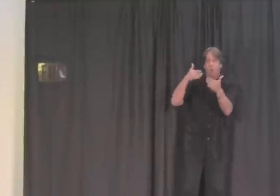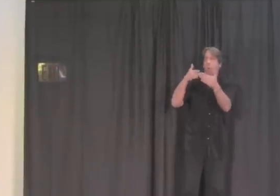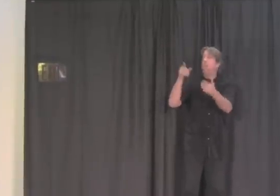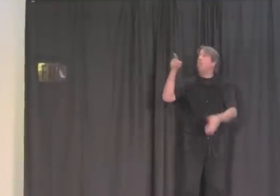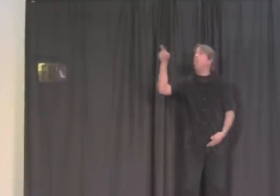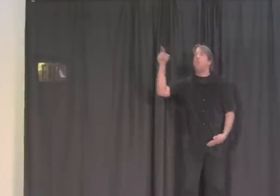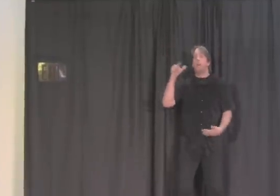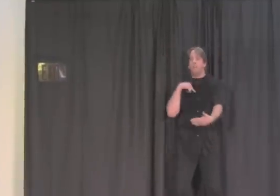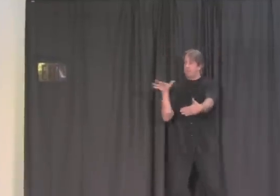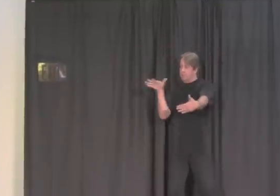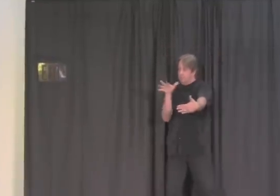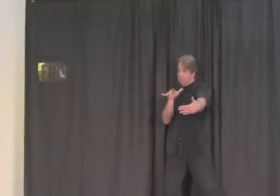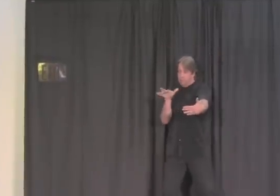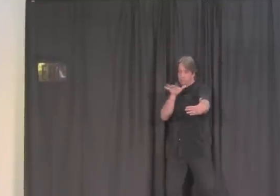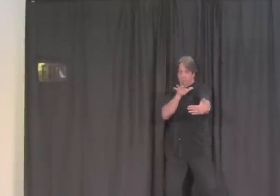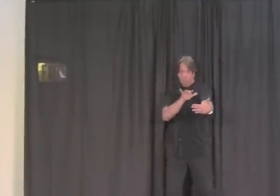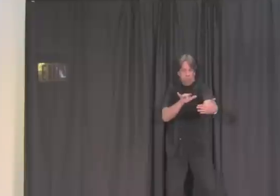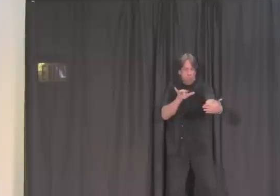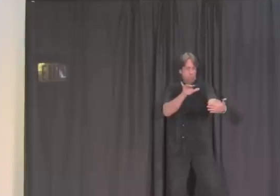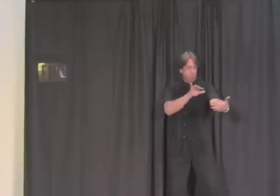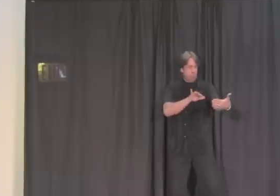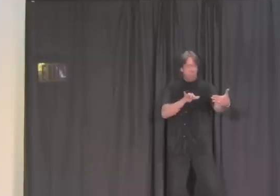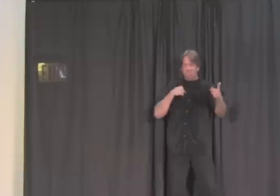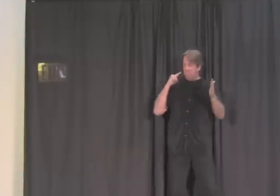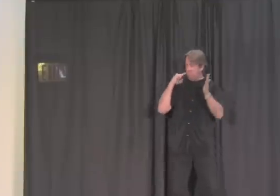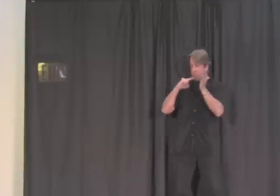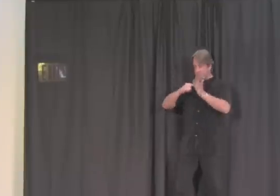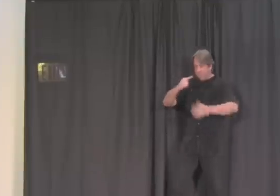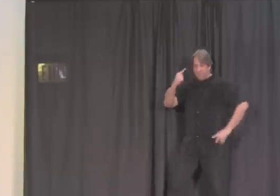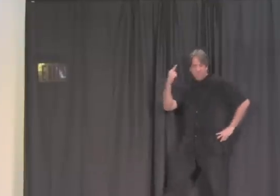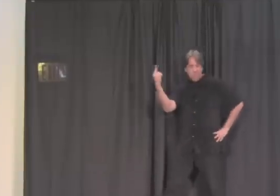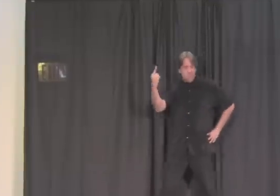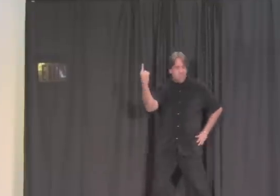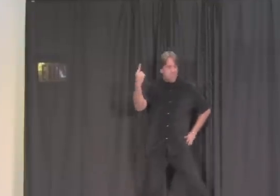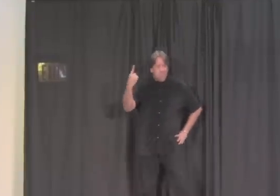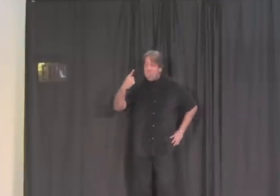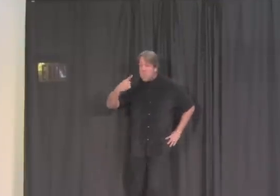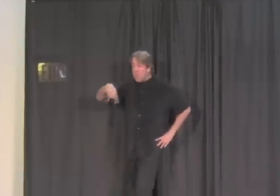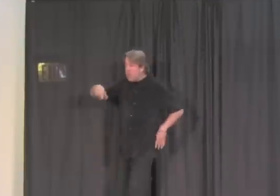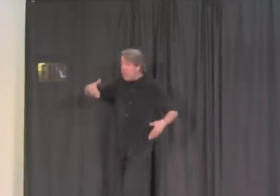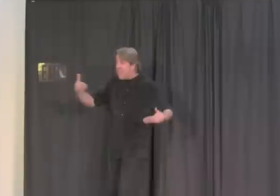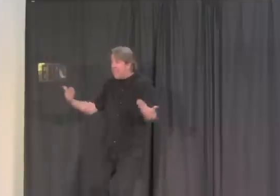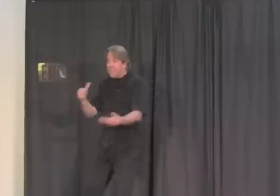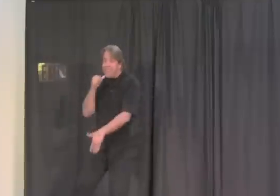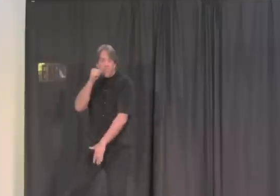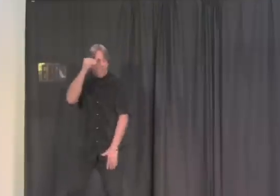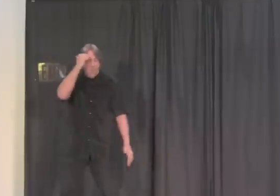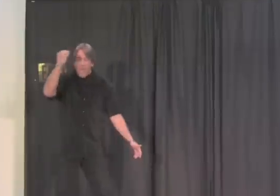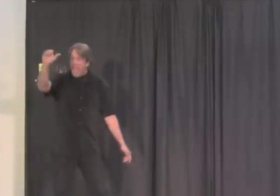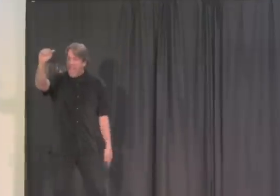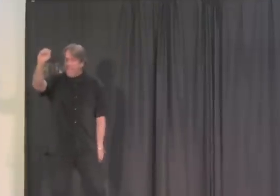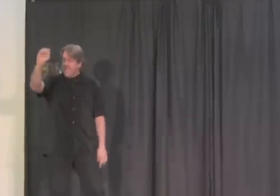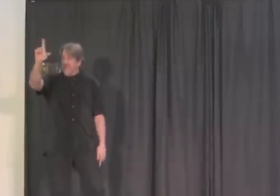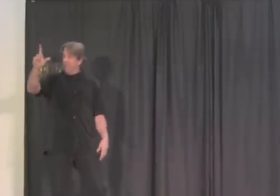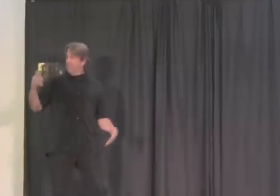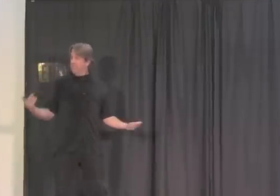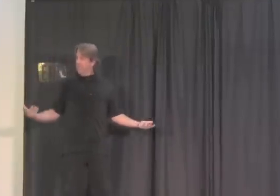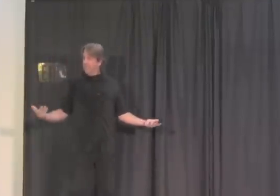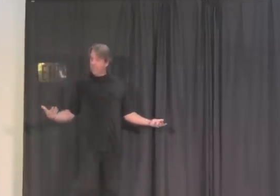Before the show began, I was out hiding, watching the crowd, and I have to tell you all, here in New Hampshire, you guys don't